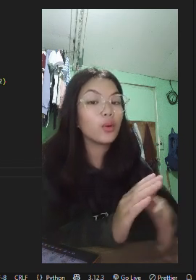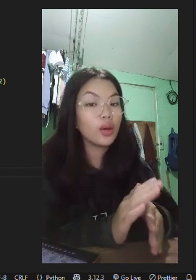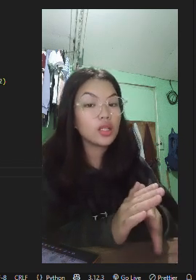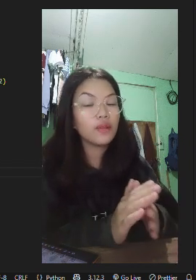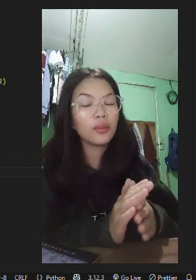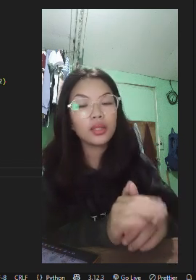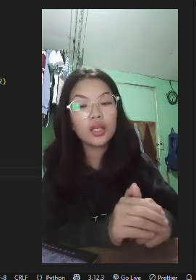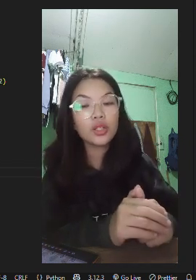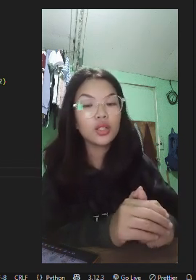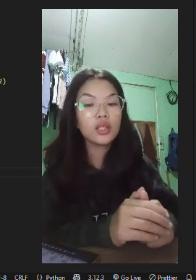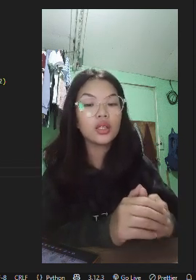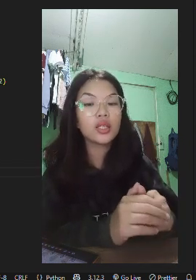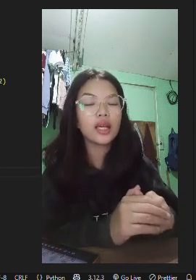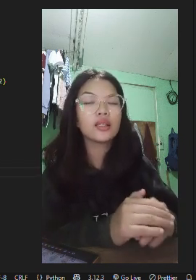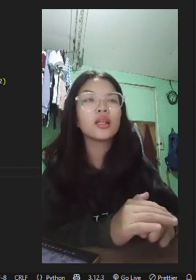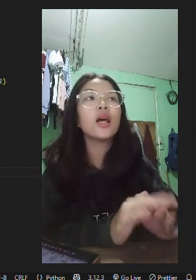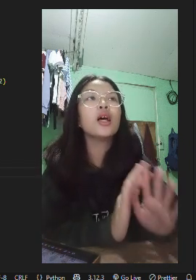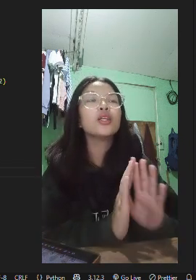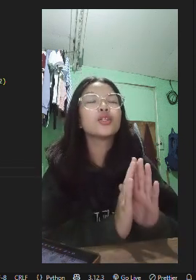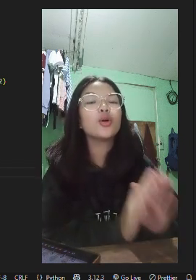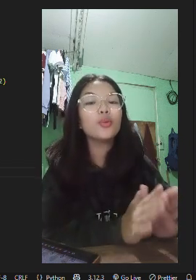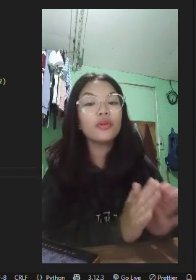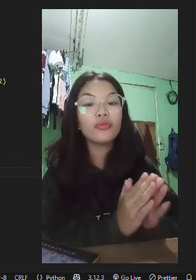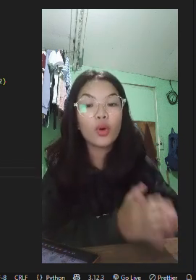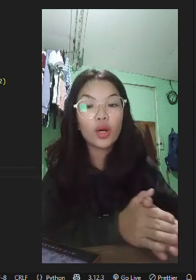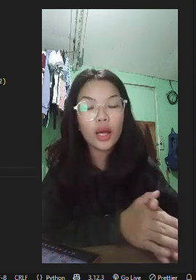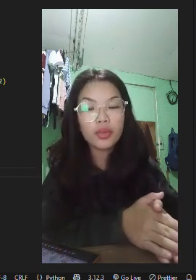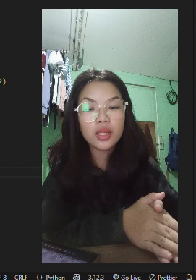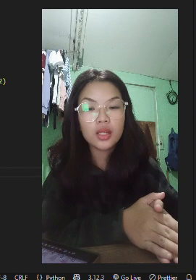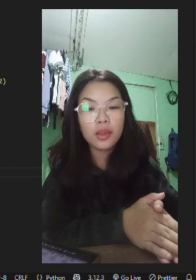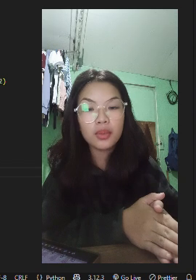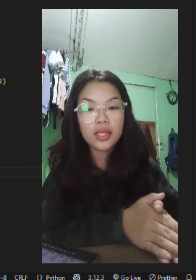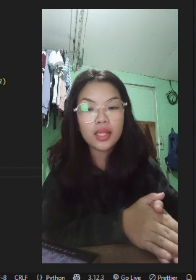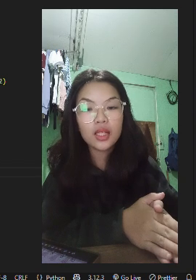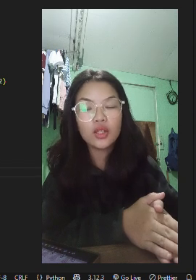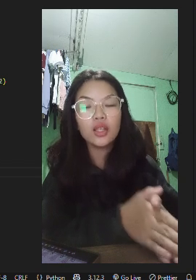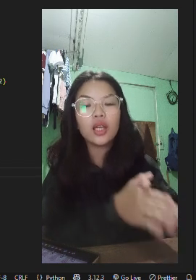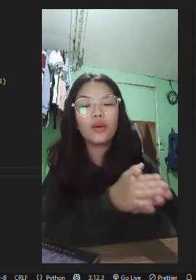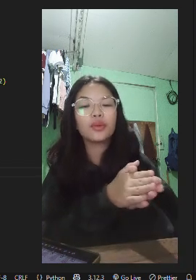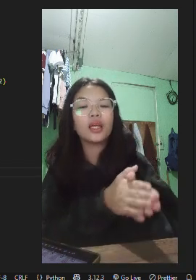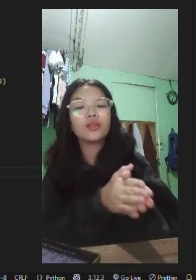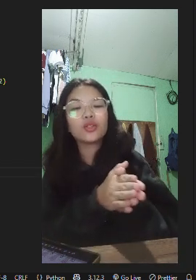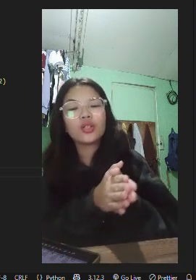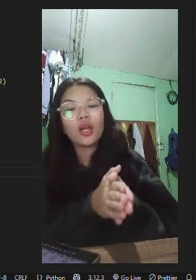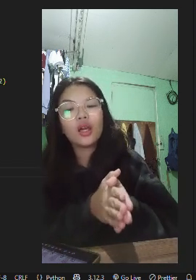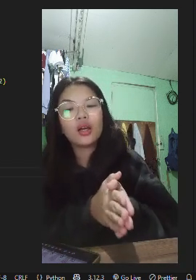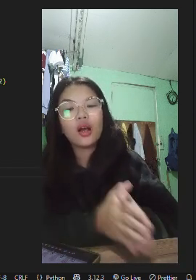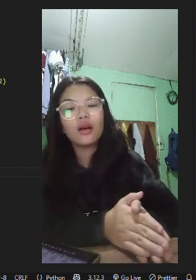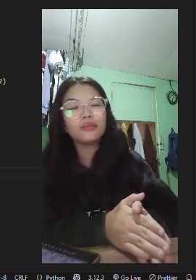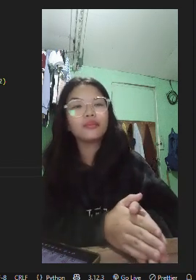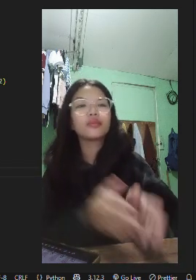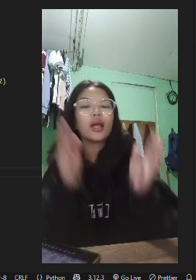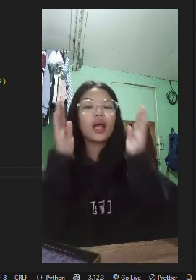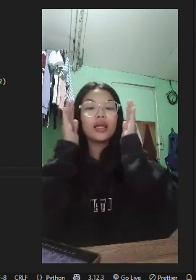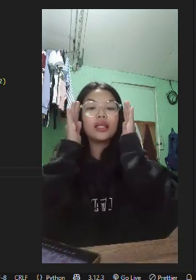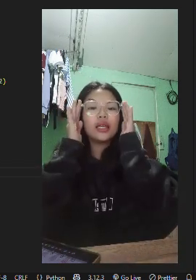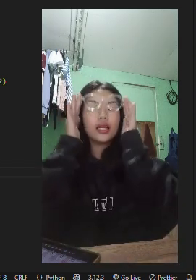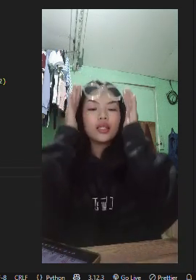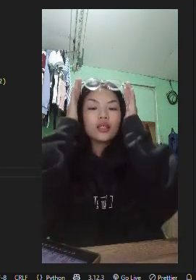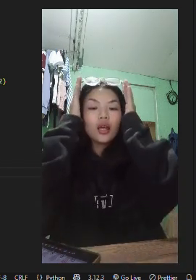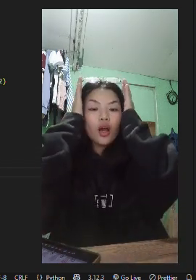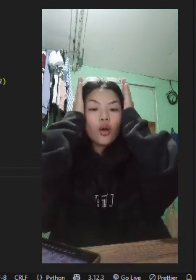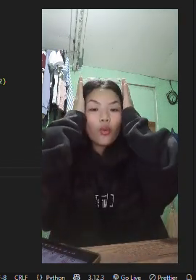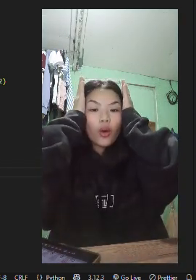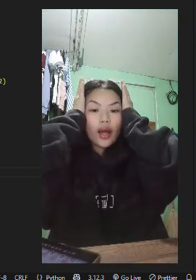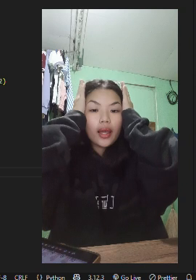Sign Language alphabet gestures into text. So before I proceed to my presentation, I would like to share